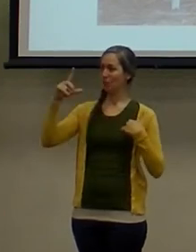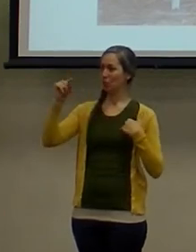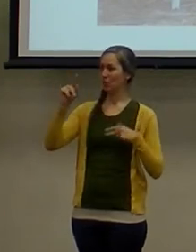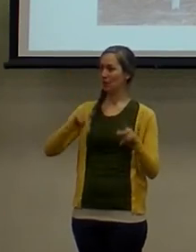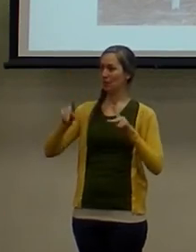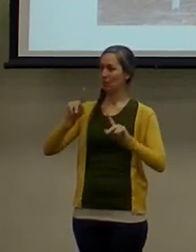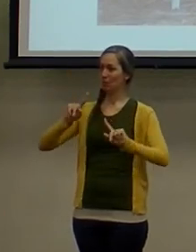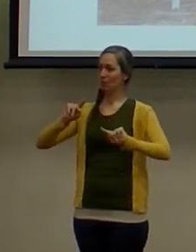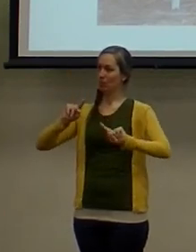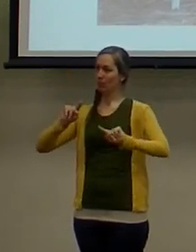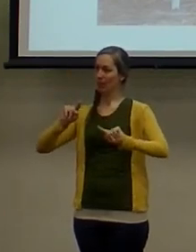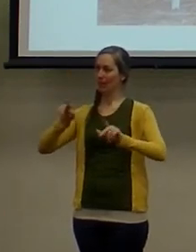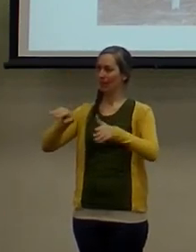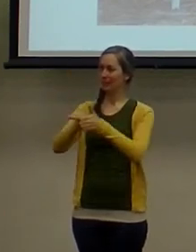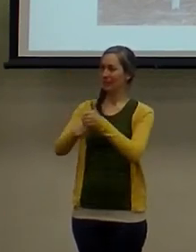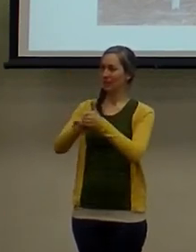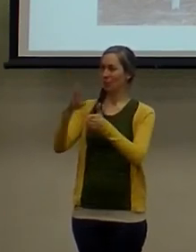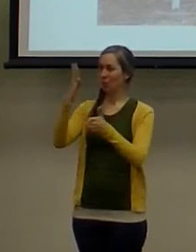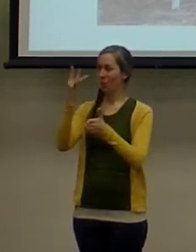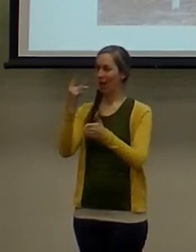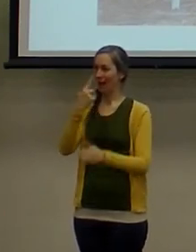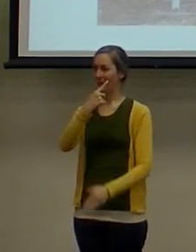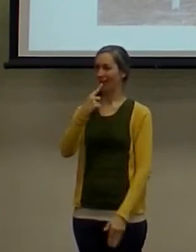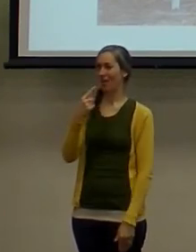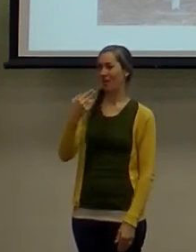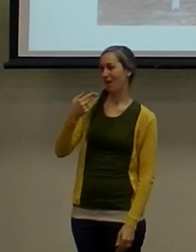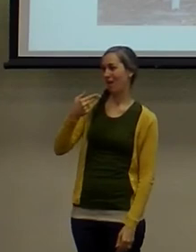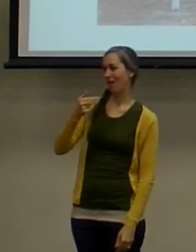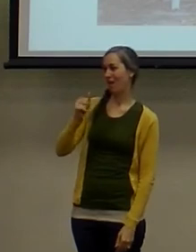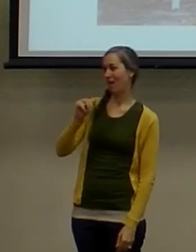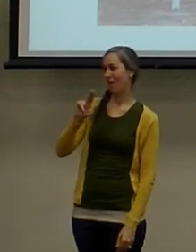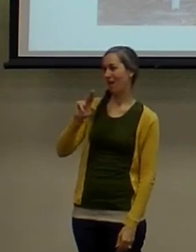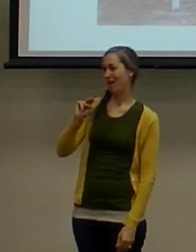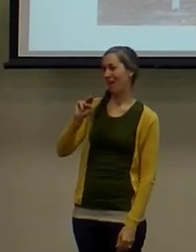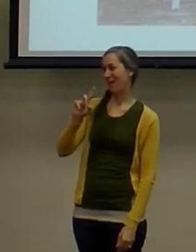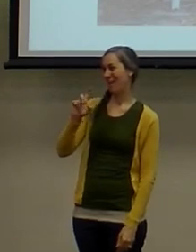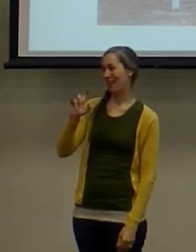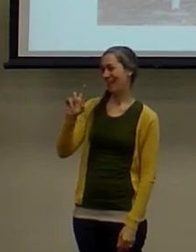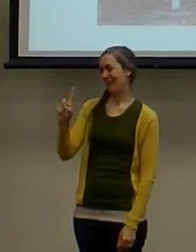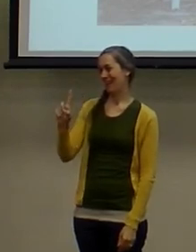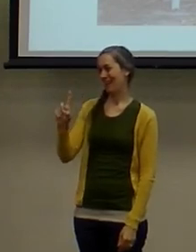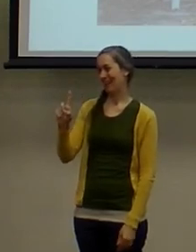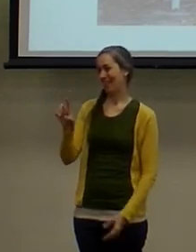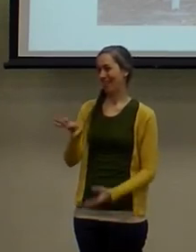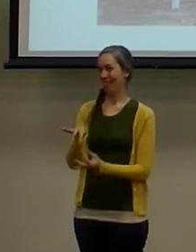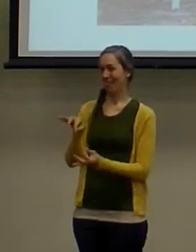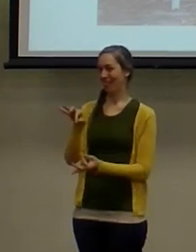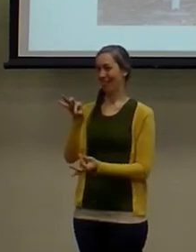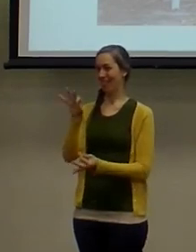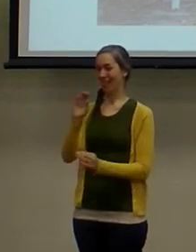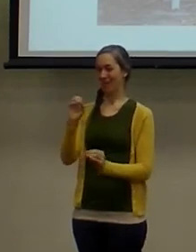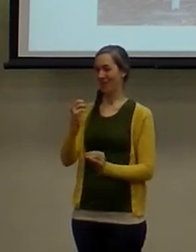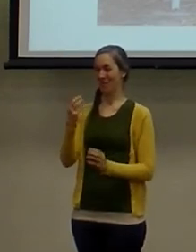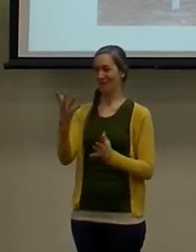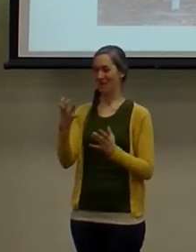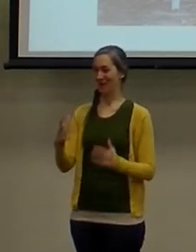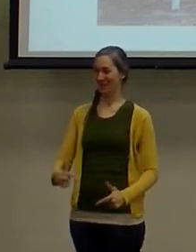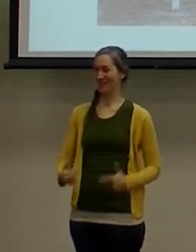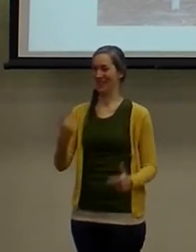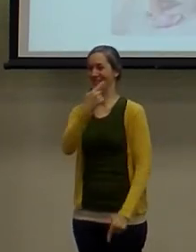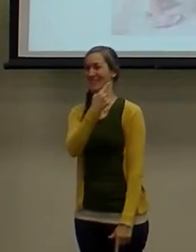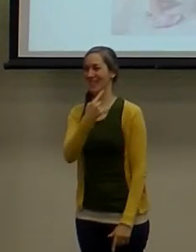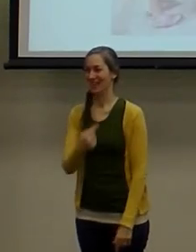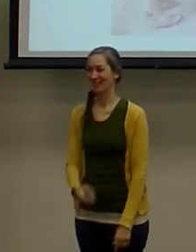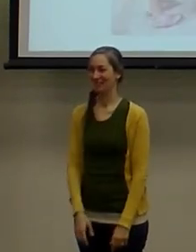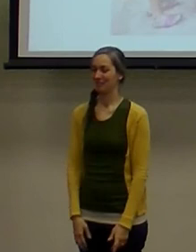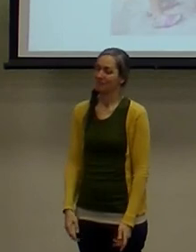because it was the haunted house. No one want to buy, no one want to pay, no one want to leave. So I'm